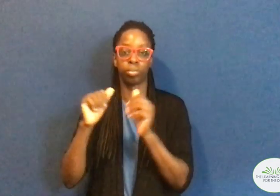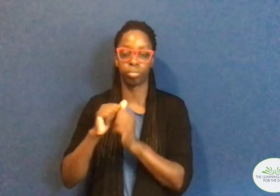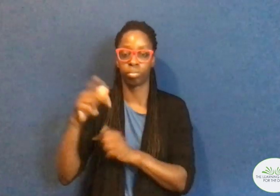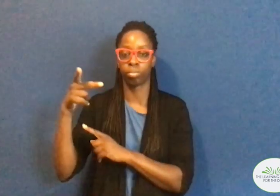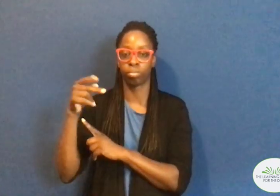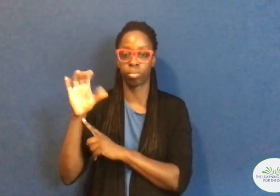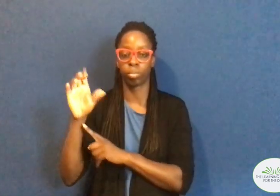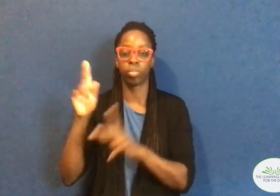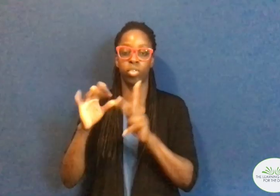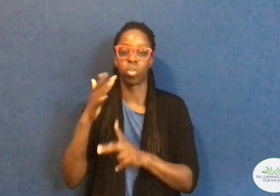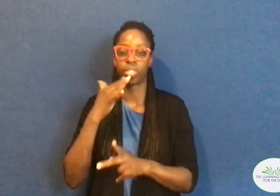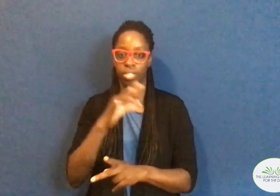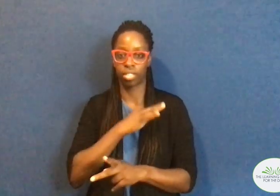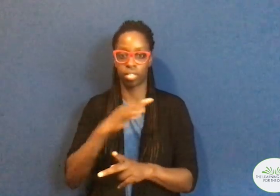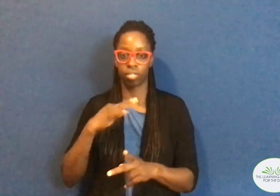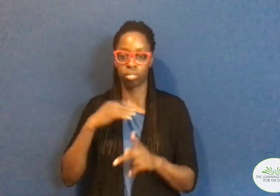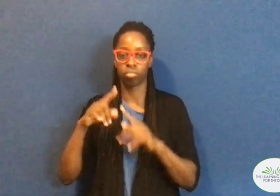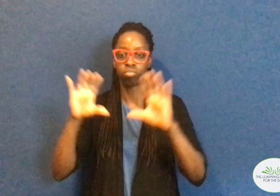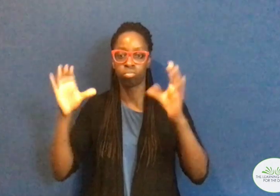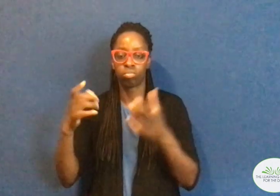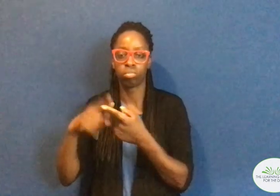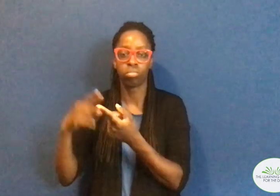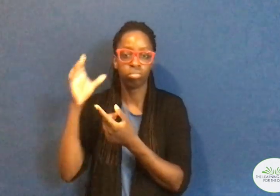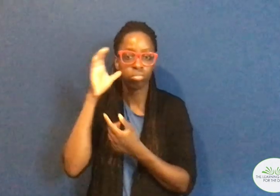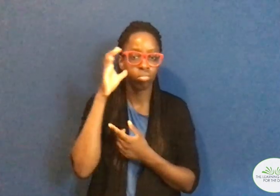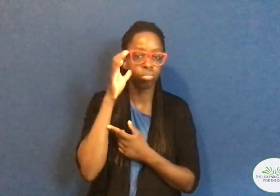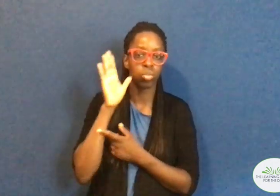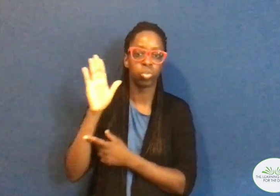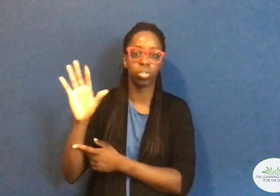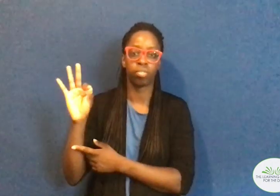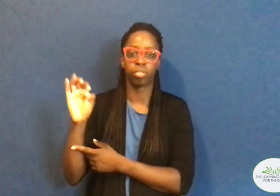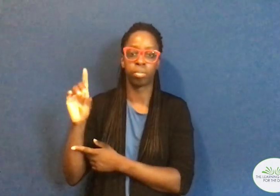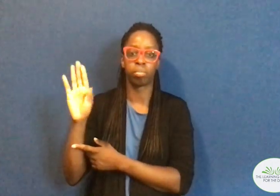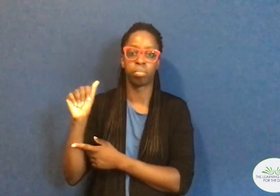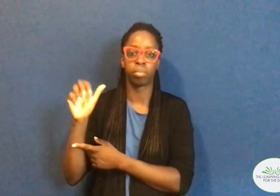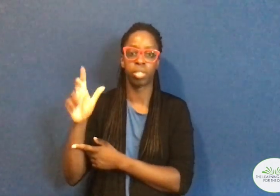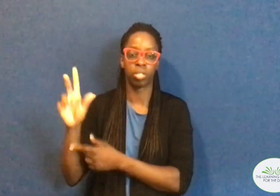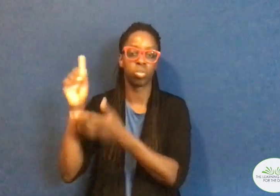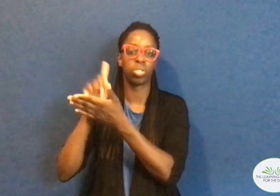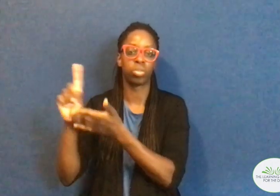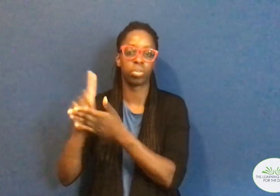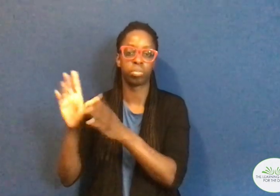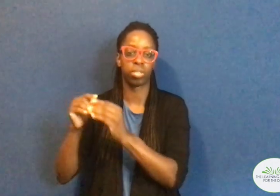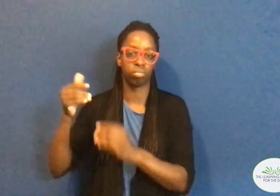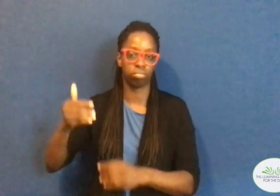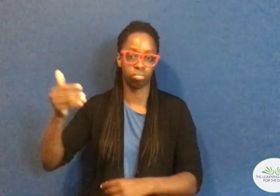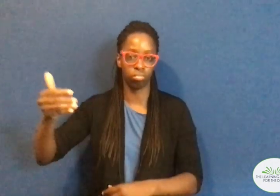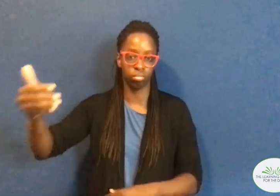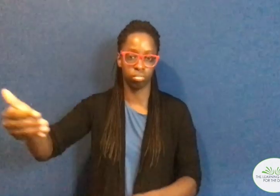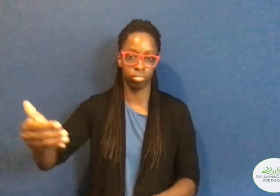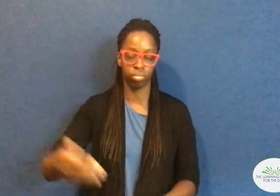seek feedback in a direct line of communication between staff of color and administration.